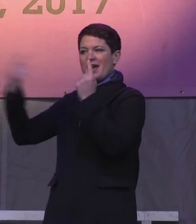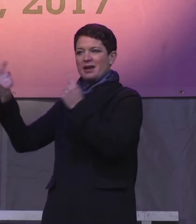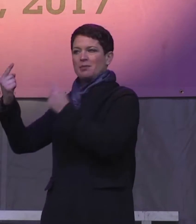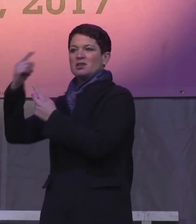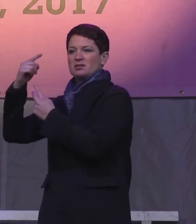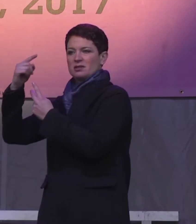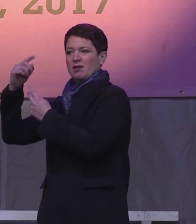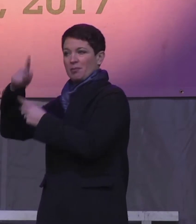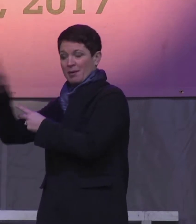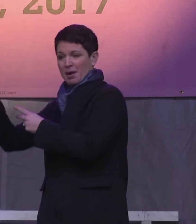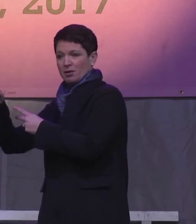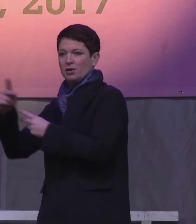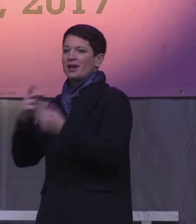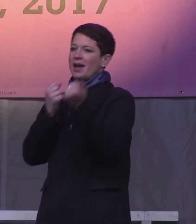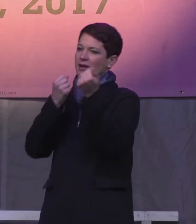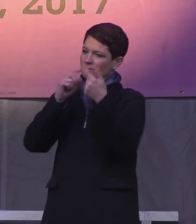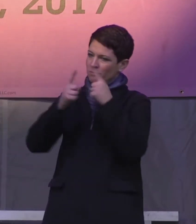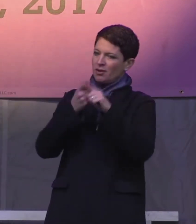of choice.